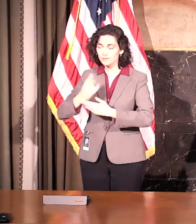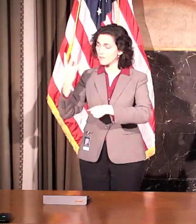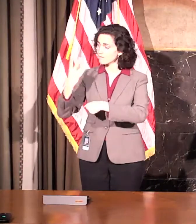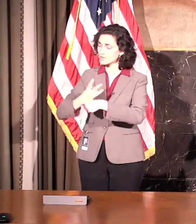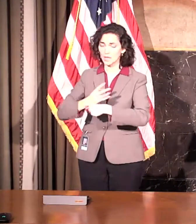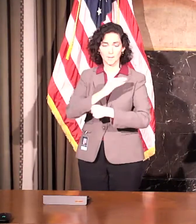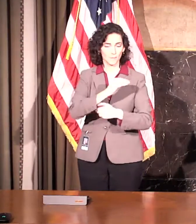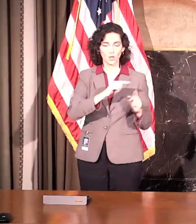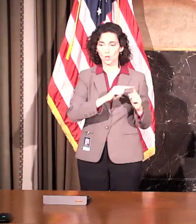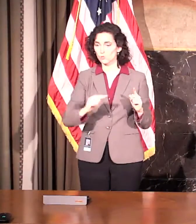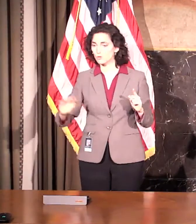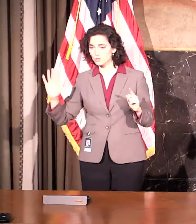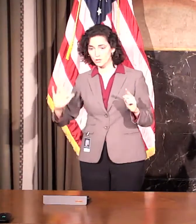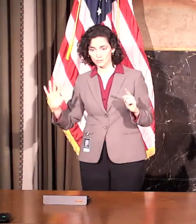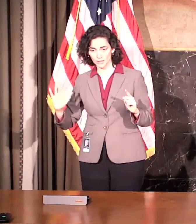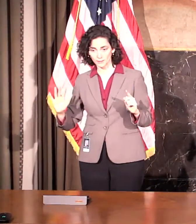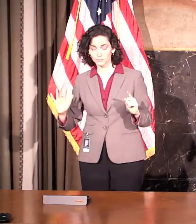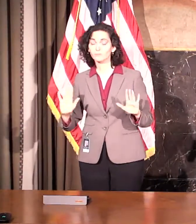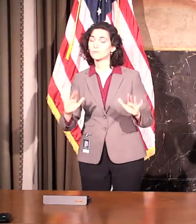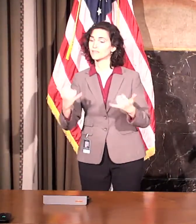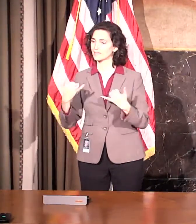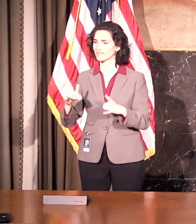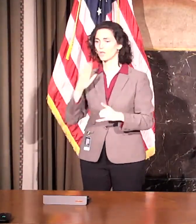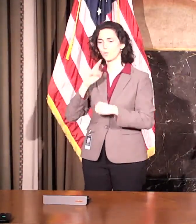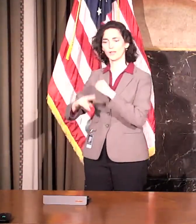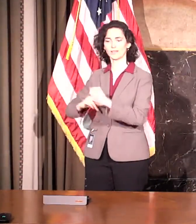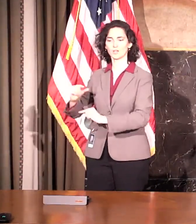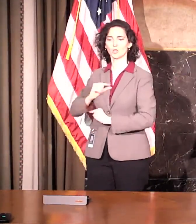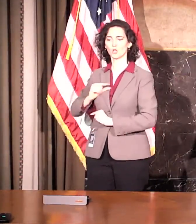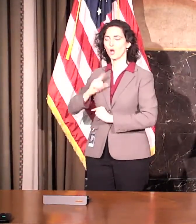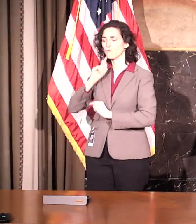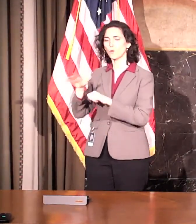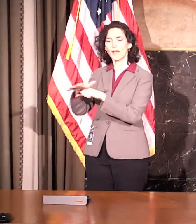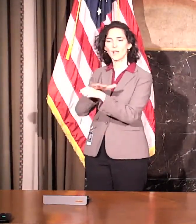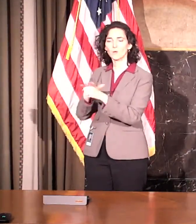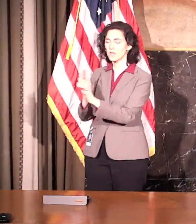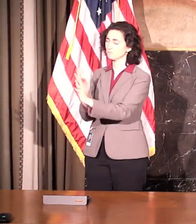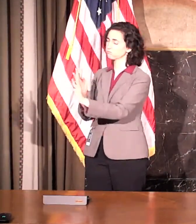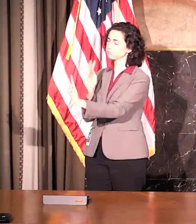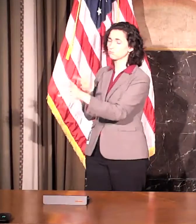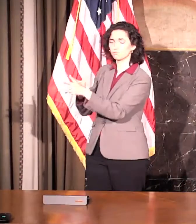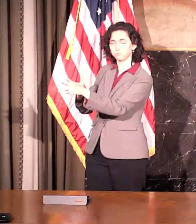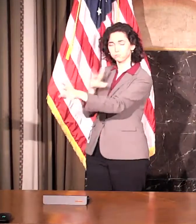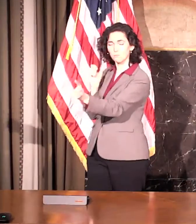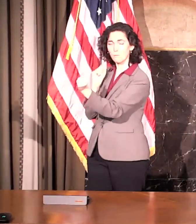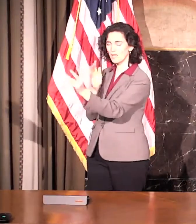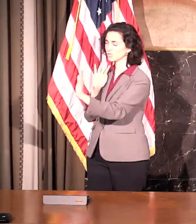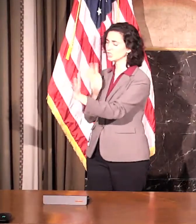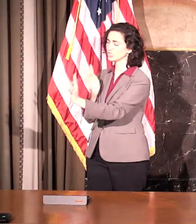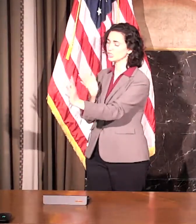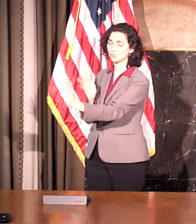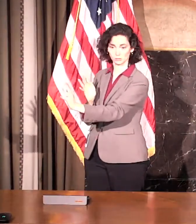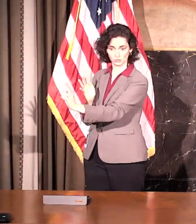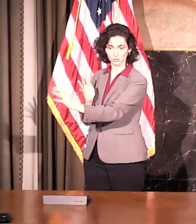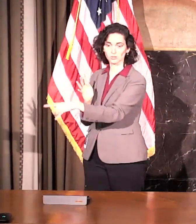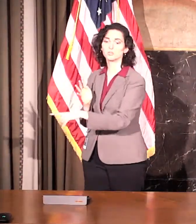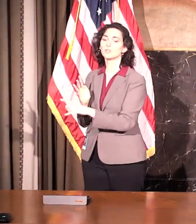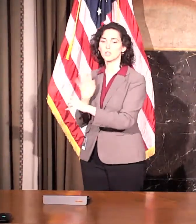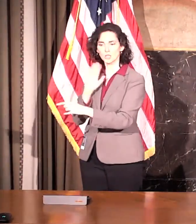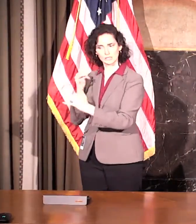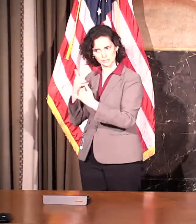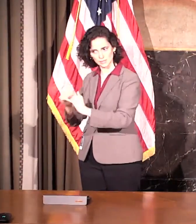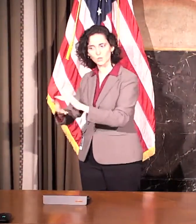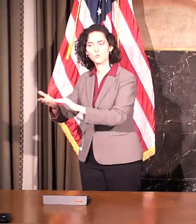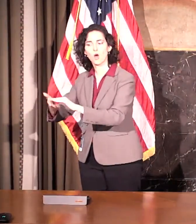And while we're still going to utilize the National Guard for high volume testing sites in the communities, this partnership is going to help us, I think, to further